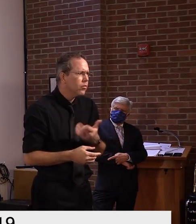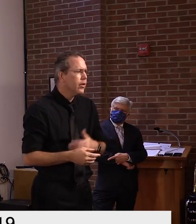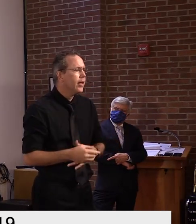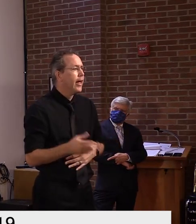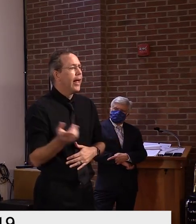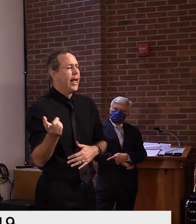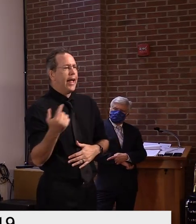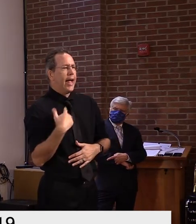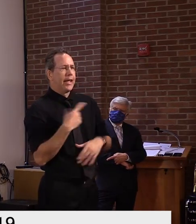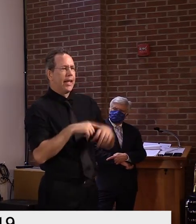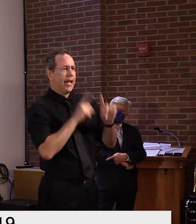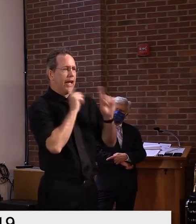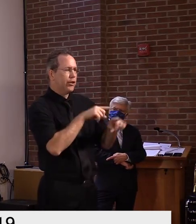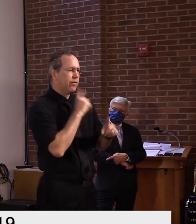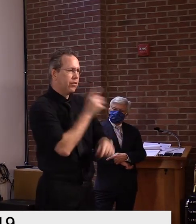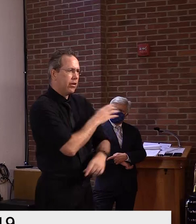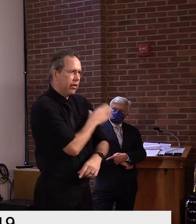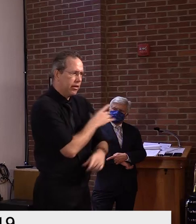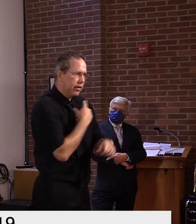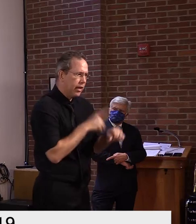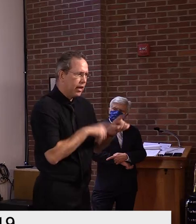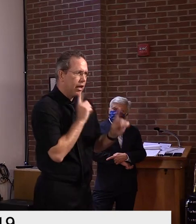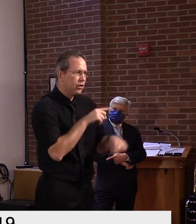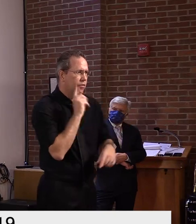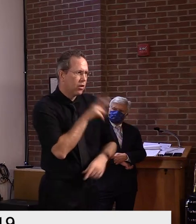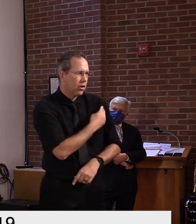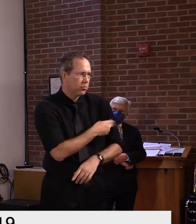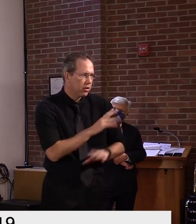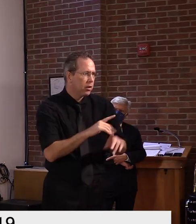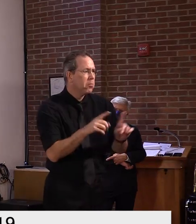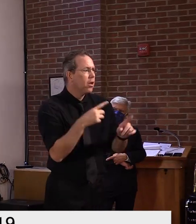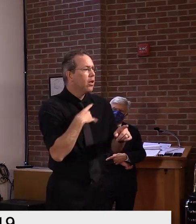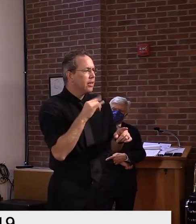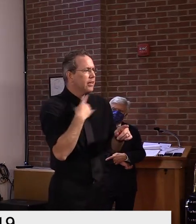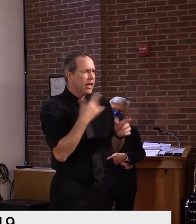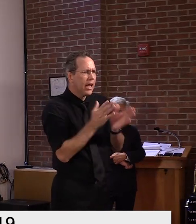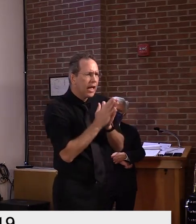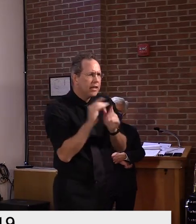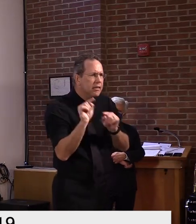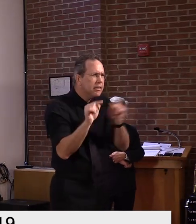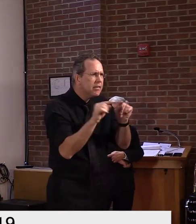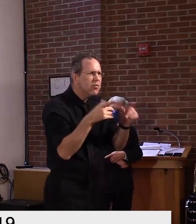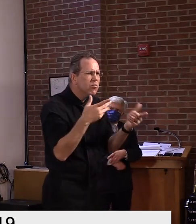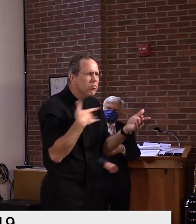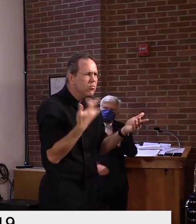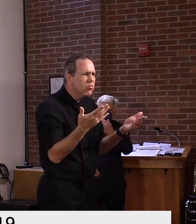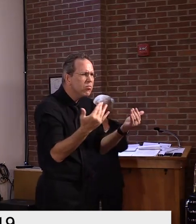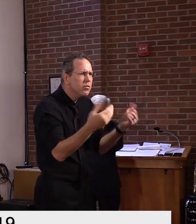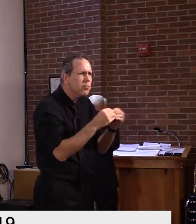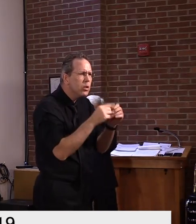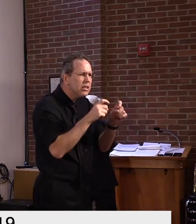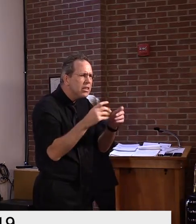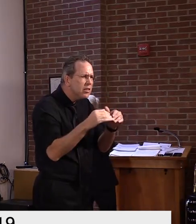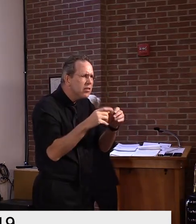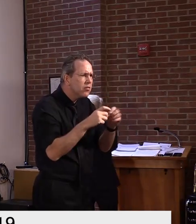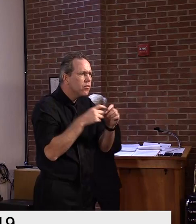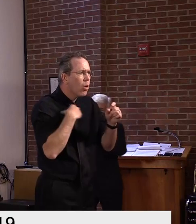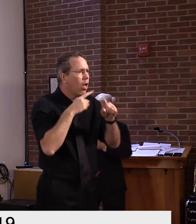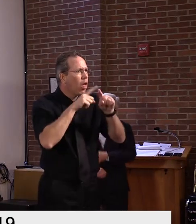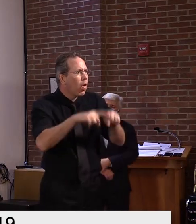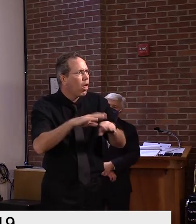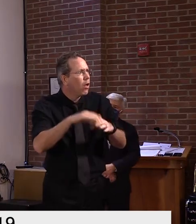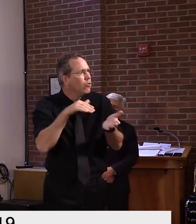asking for multiple aspects of the healthcare system to be partners with the state in trying to achieve the testing